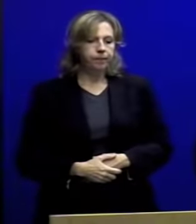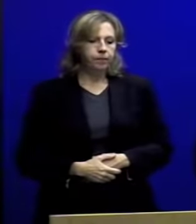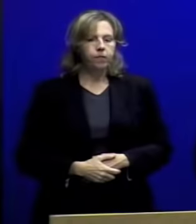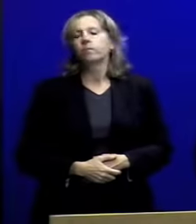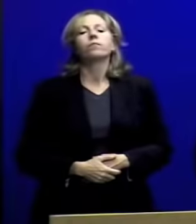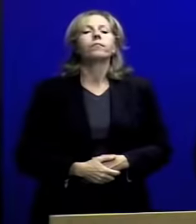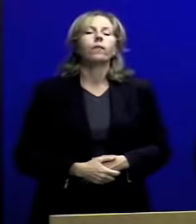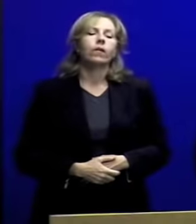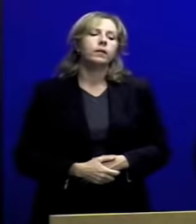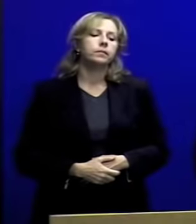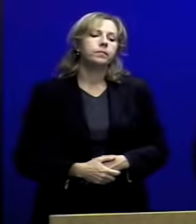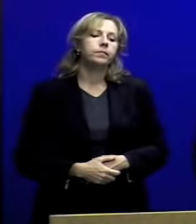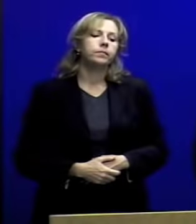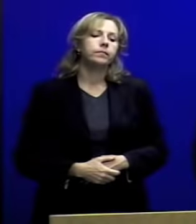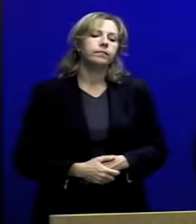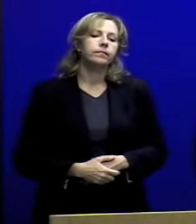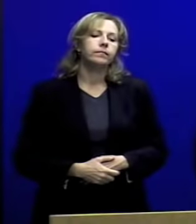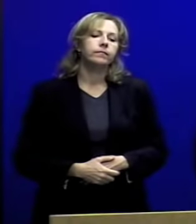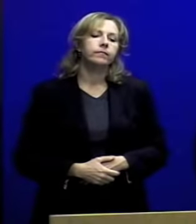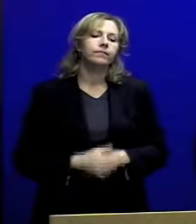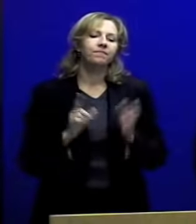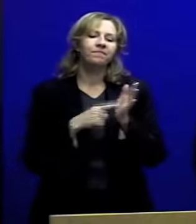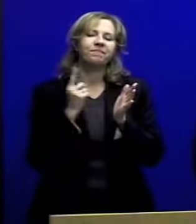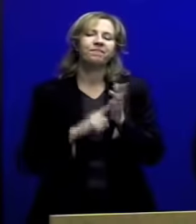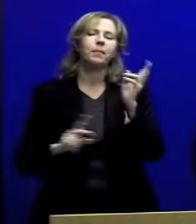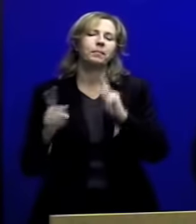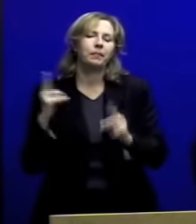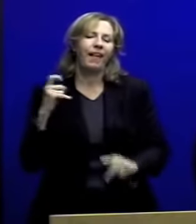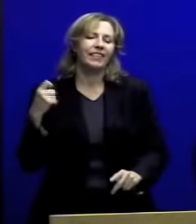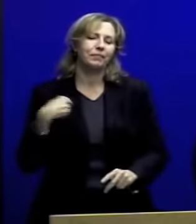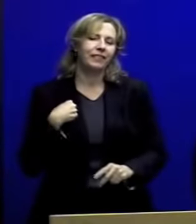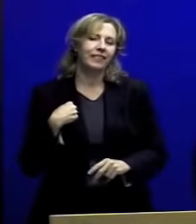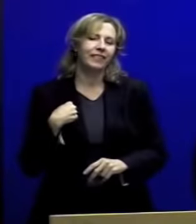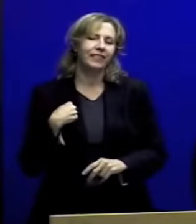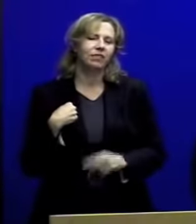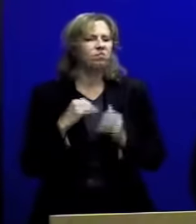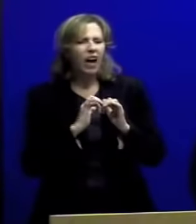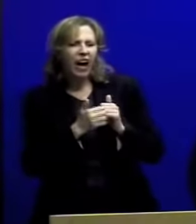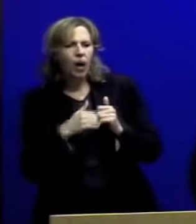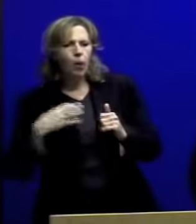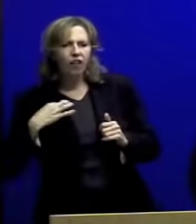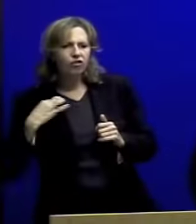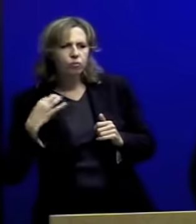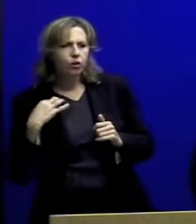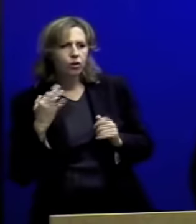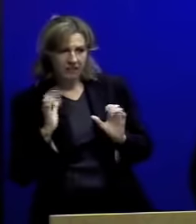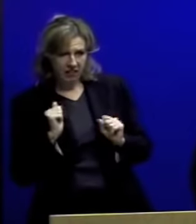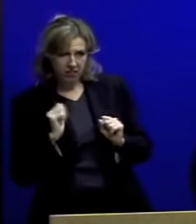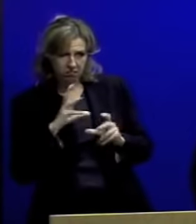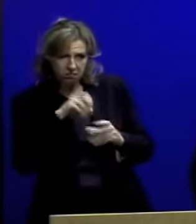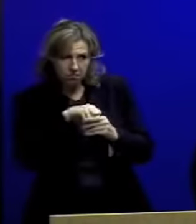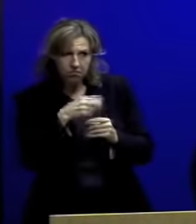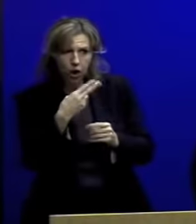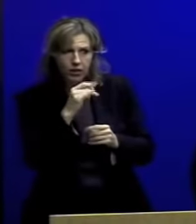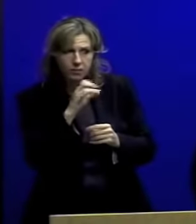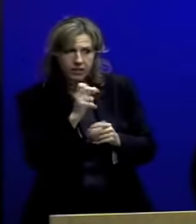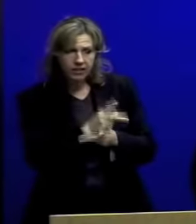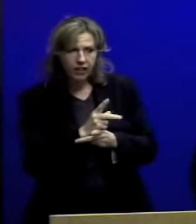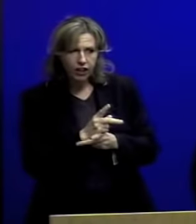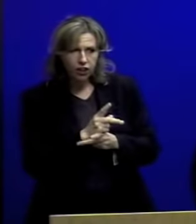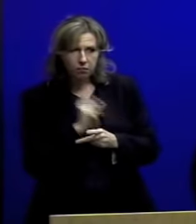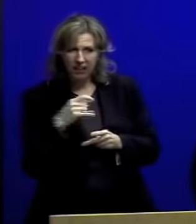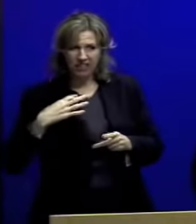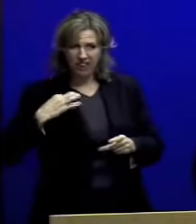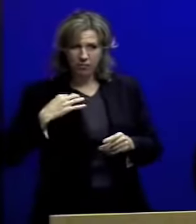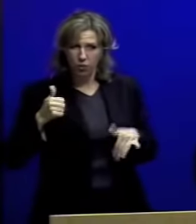One of the questions I'm often asked is, how is a person eligible to get hospice care? And there are only